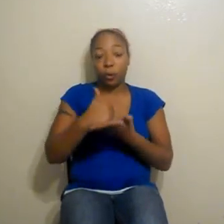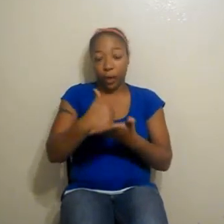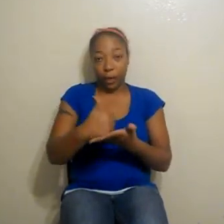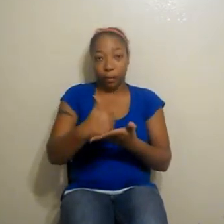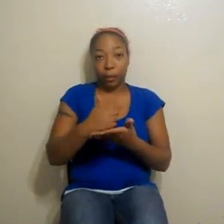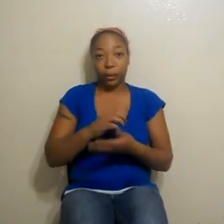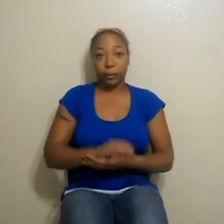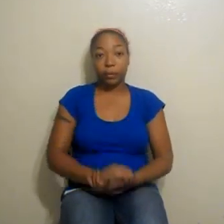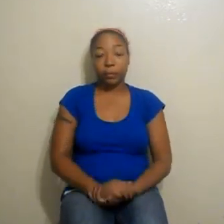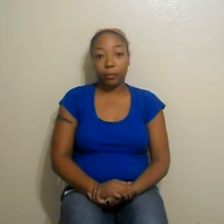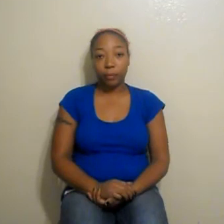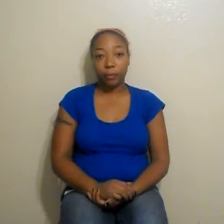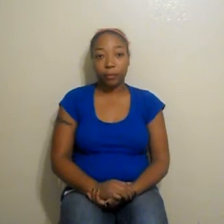help.